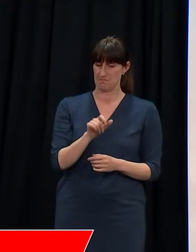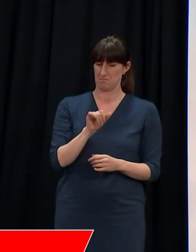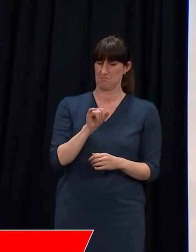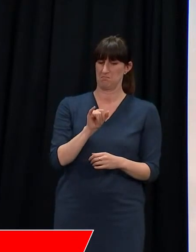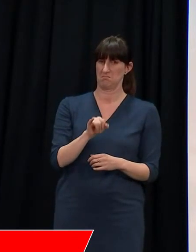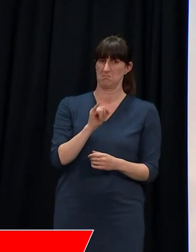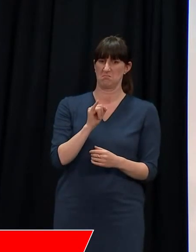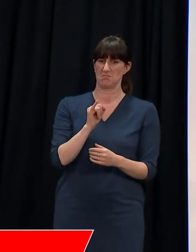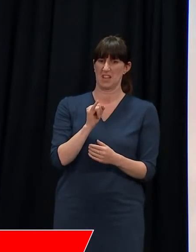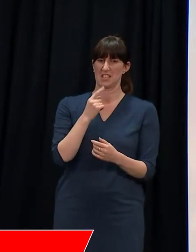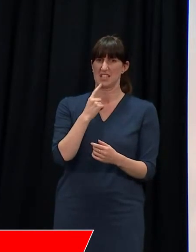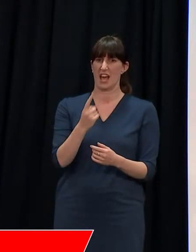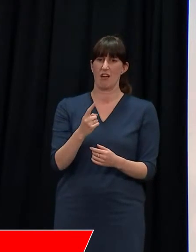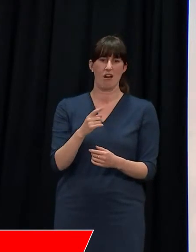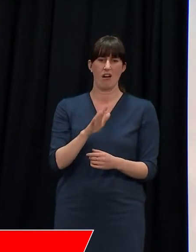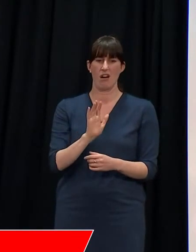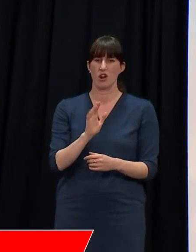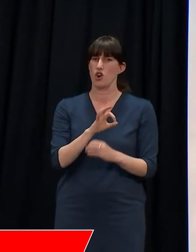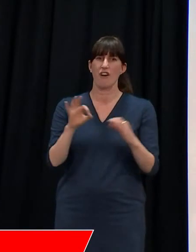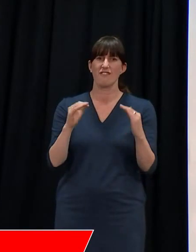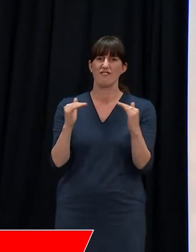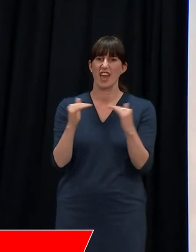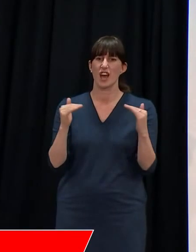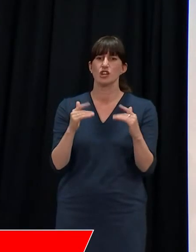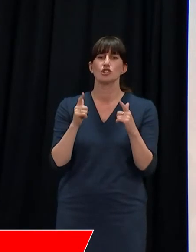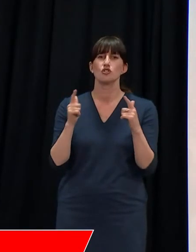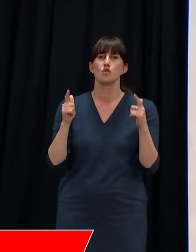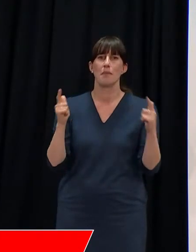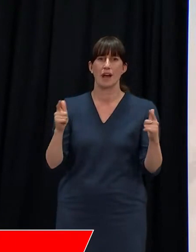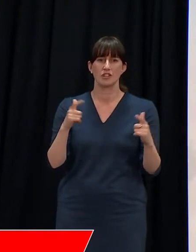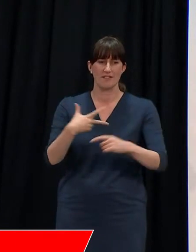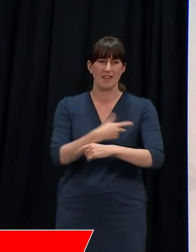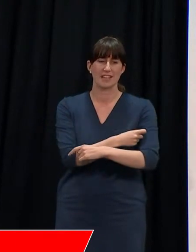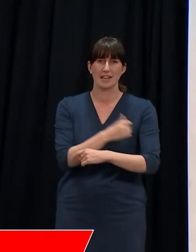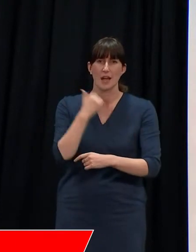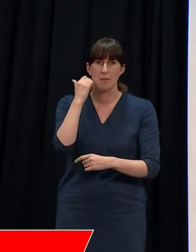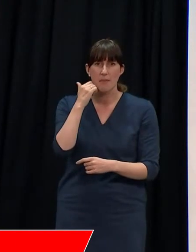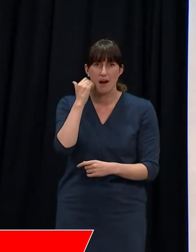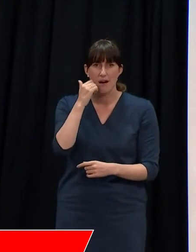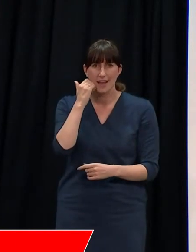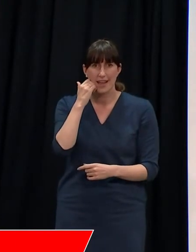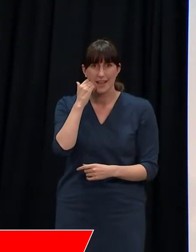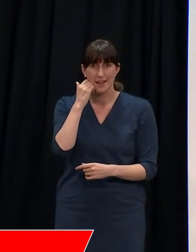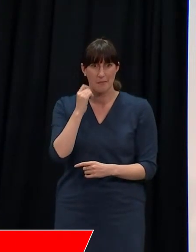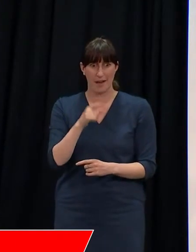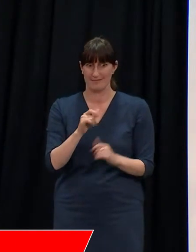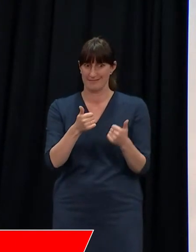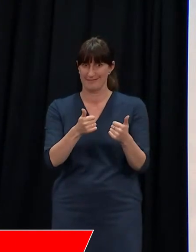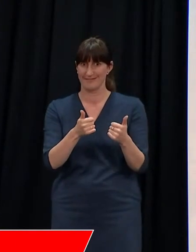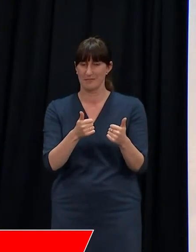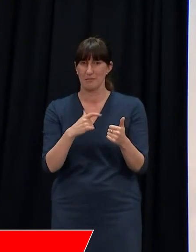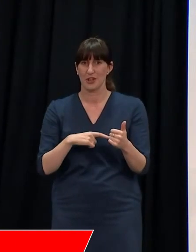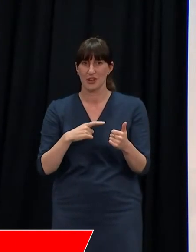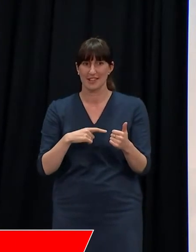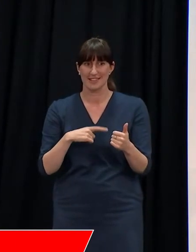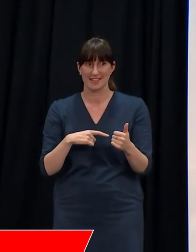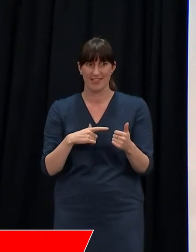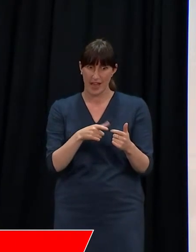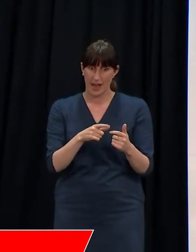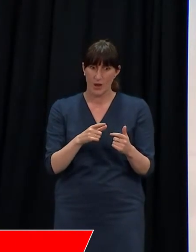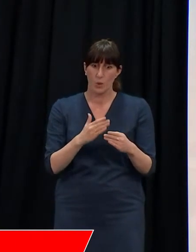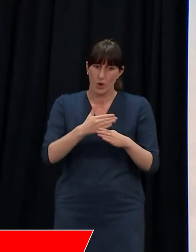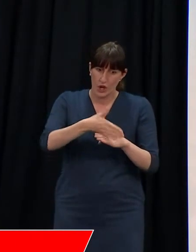done 5 times as many Pākehā New Zealanders as they had Māori New Zealanders. And so a big shout out to them and a thank you for the effort that they've